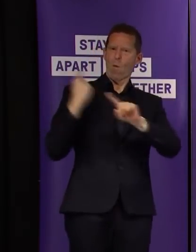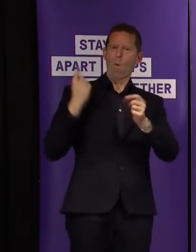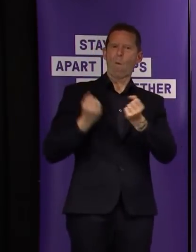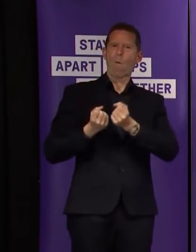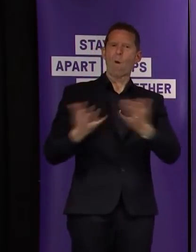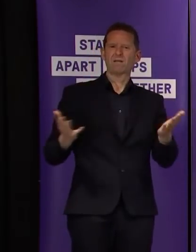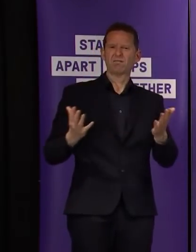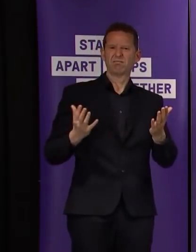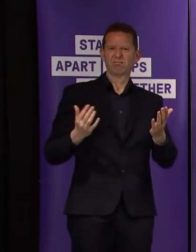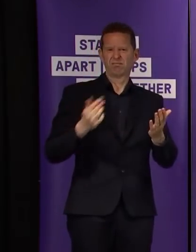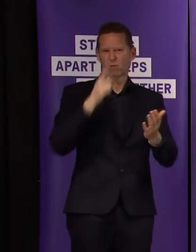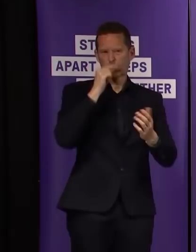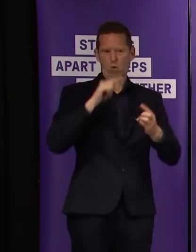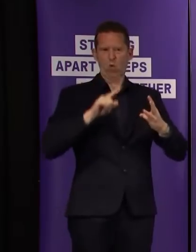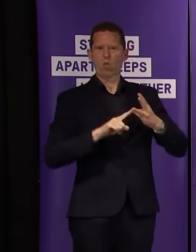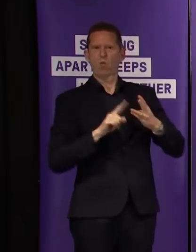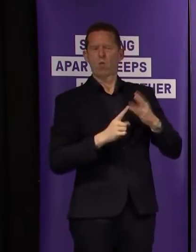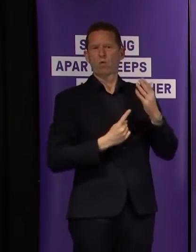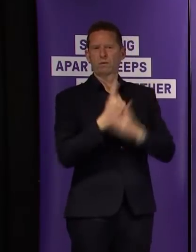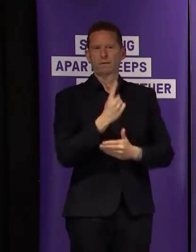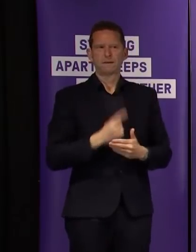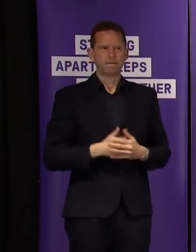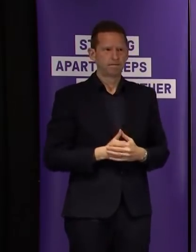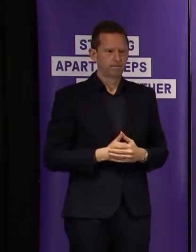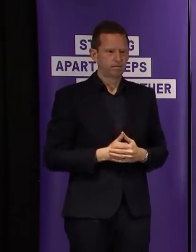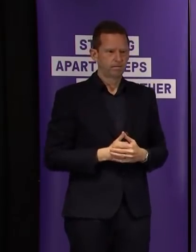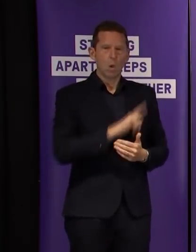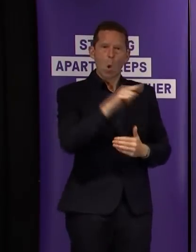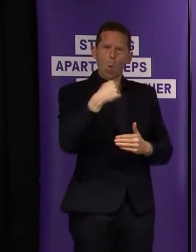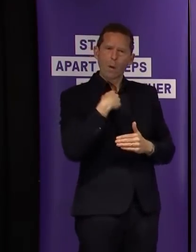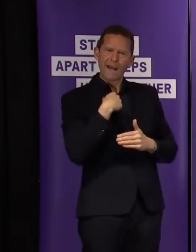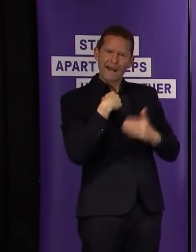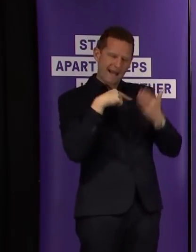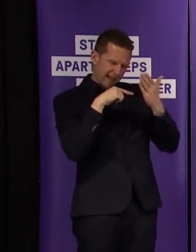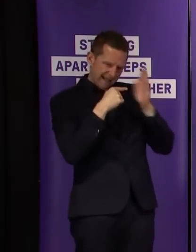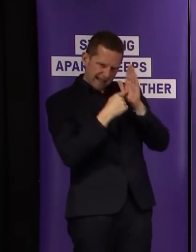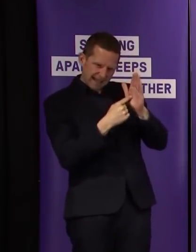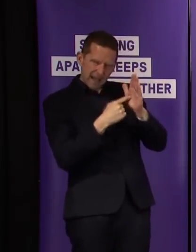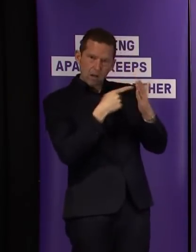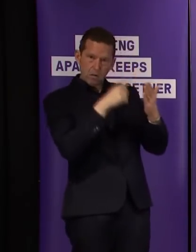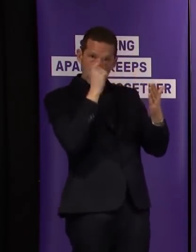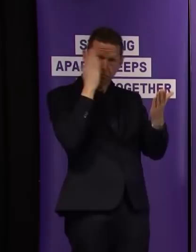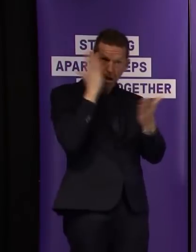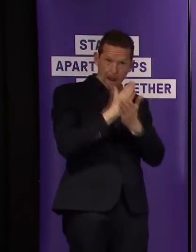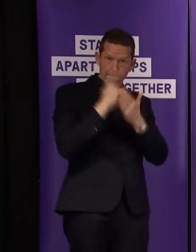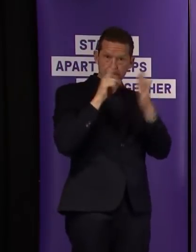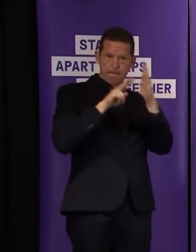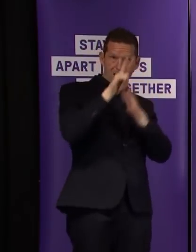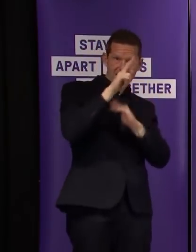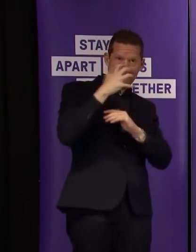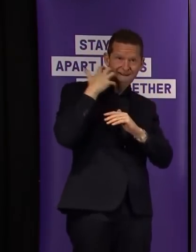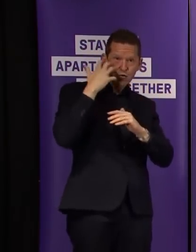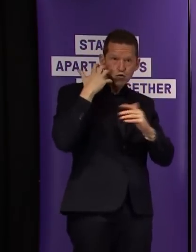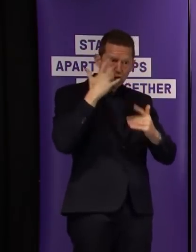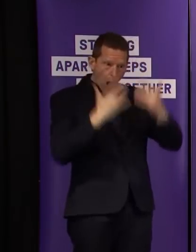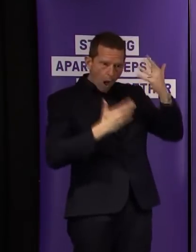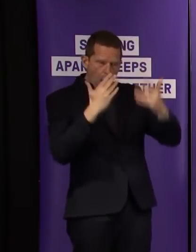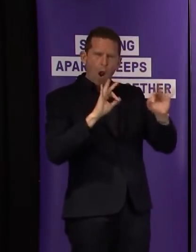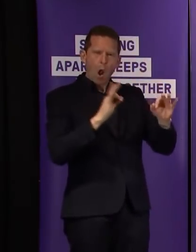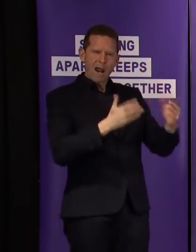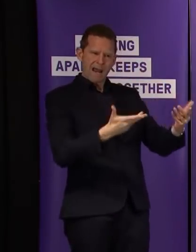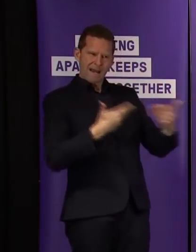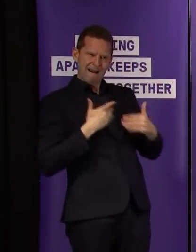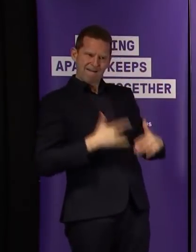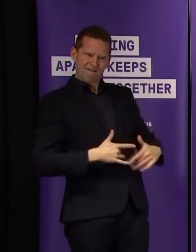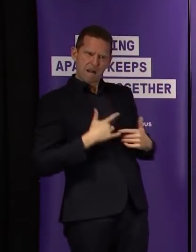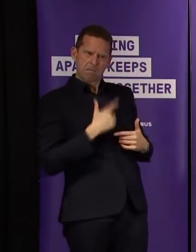Next slide, thanks. So modelling isn't about predicting the future. It can only give us what the most likely outcomes are based on what we